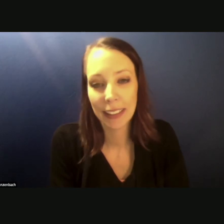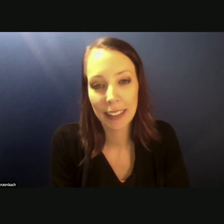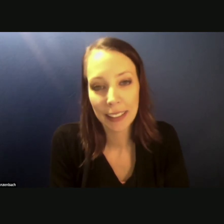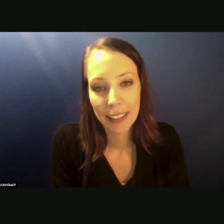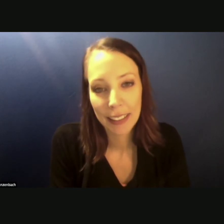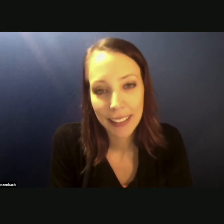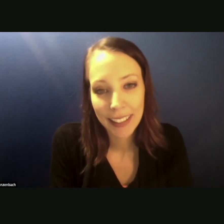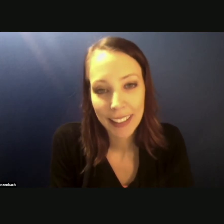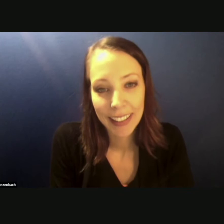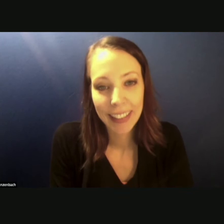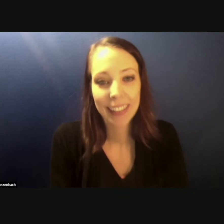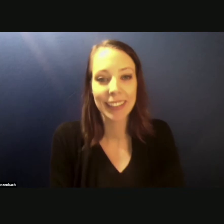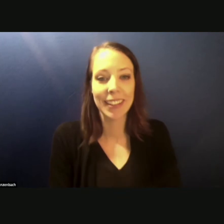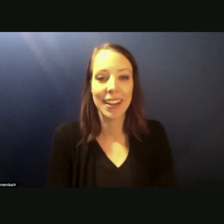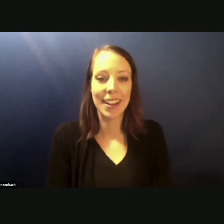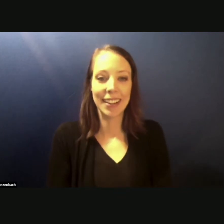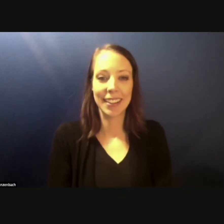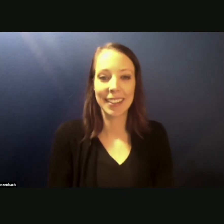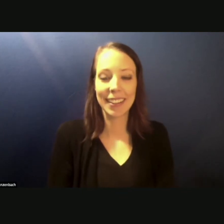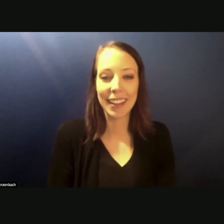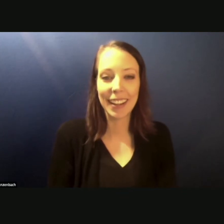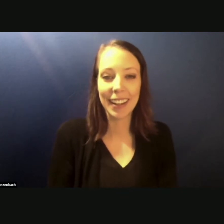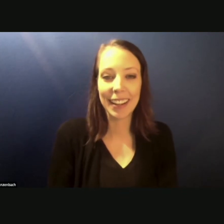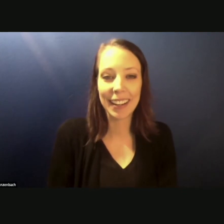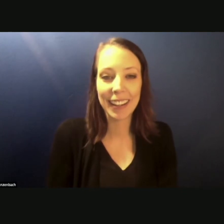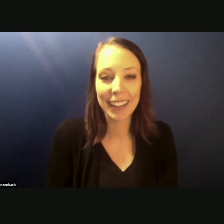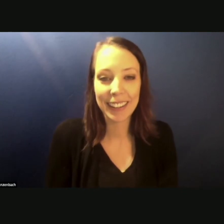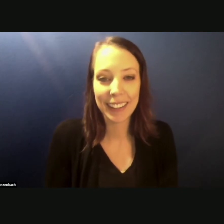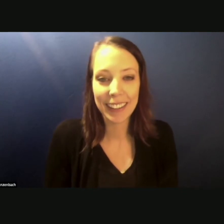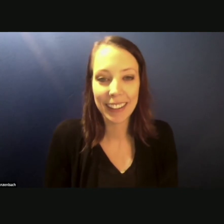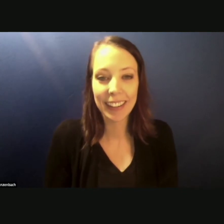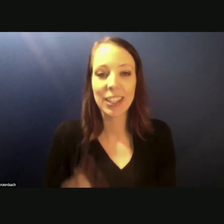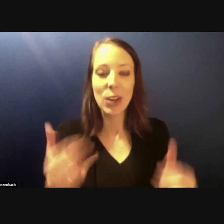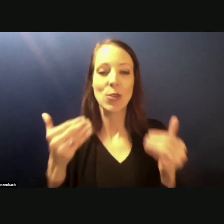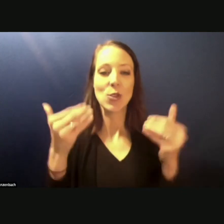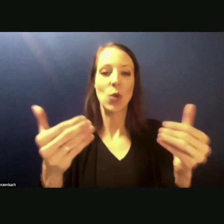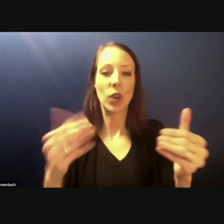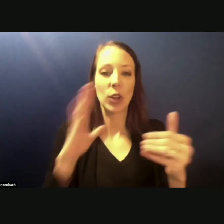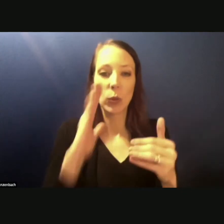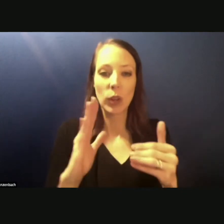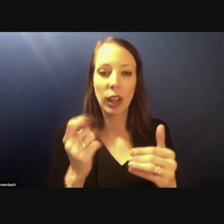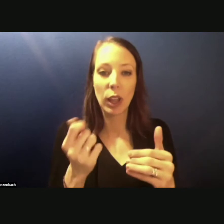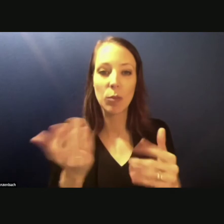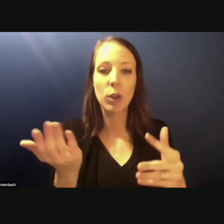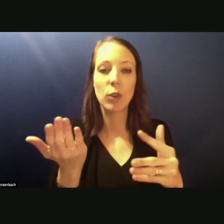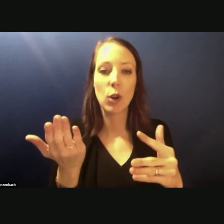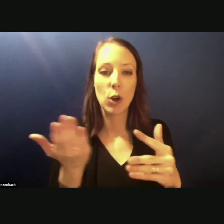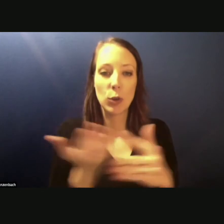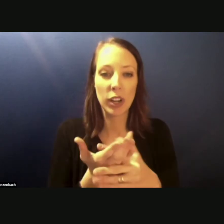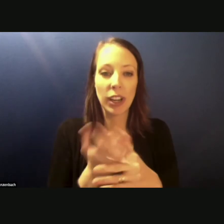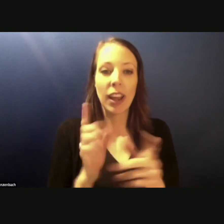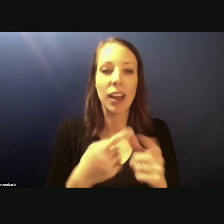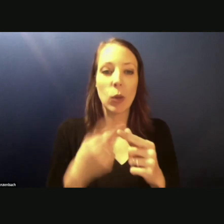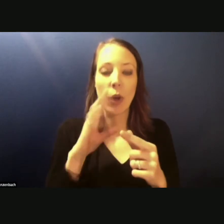okay. All right. So we'll go ahead and take a break here, and then